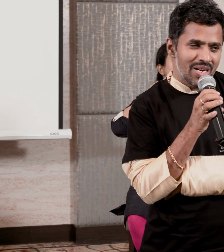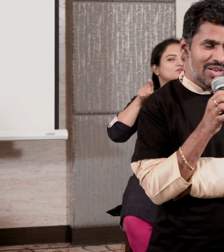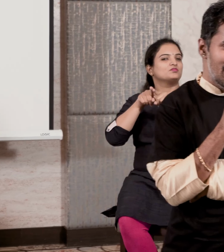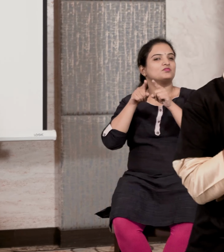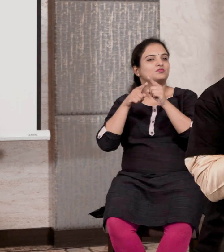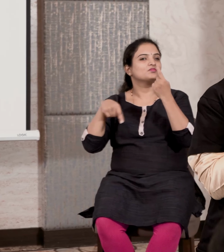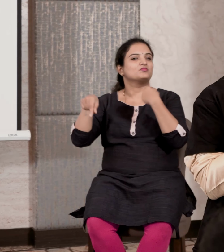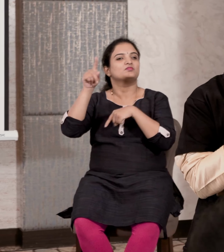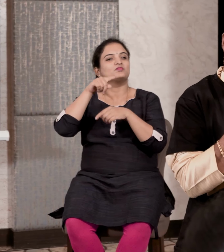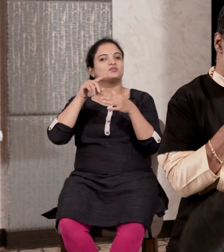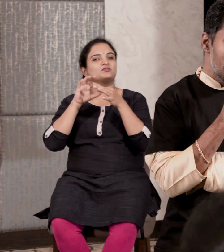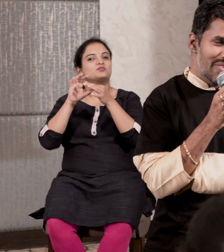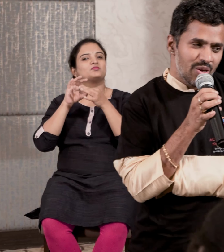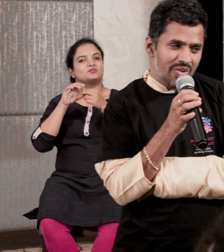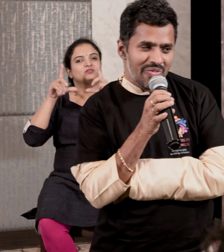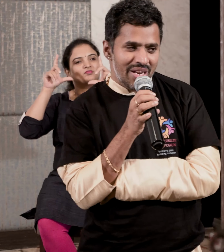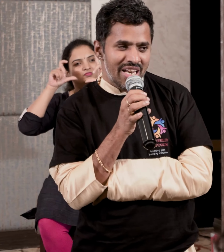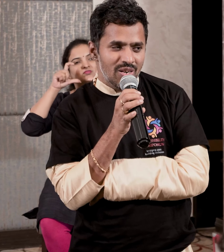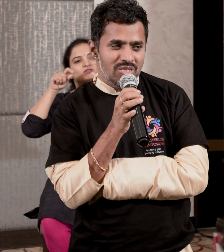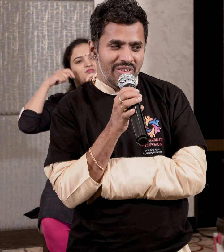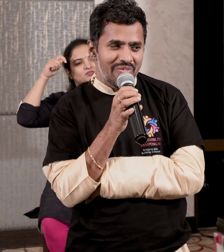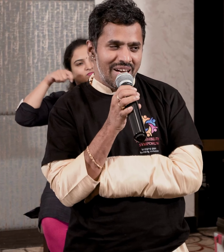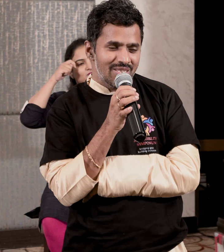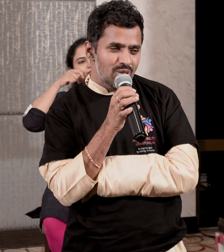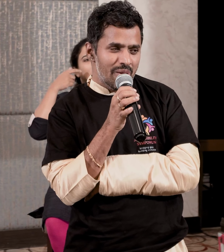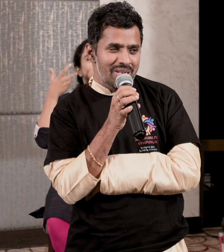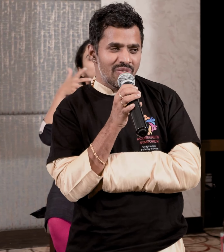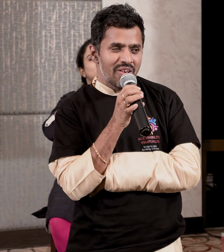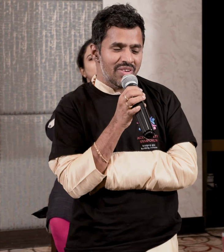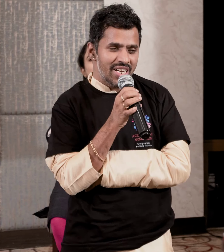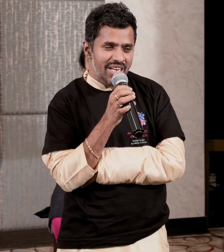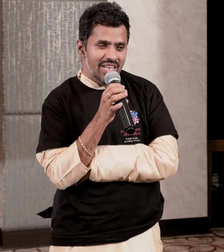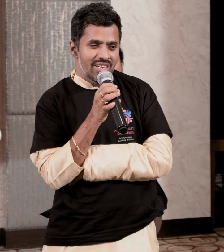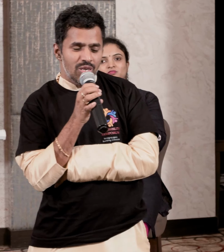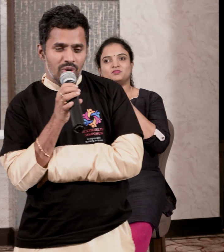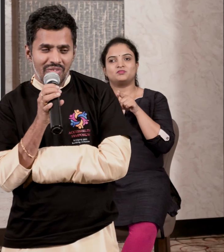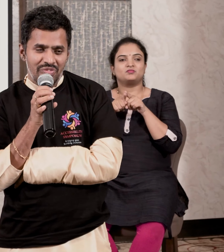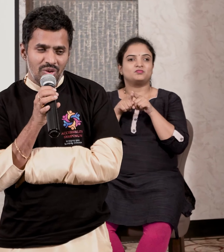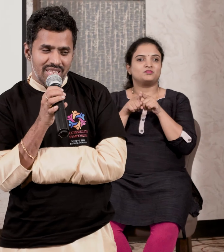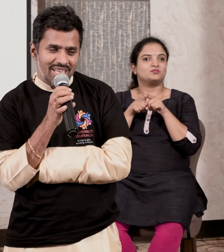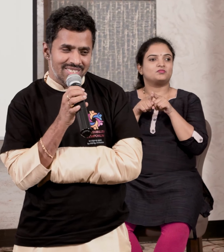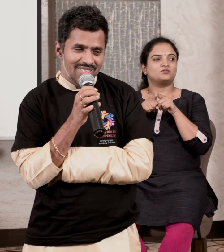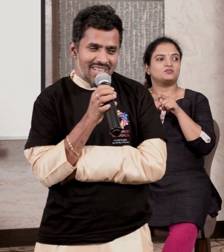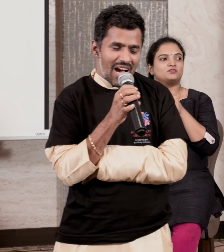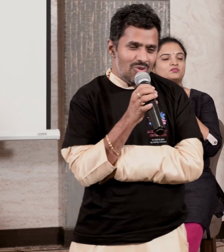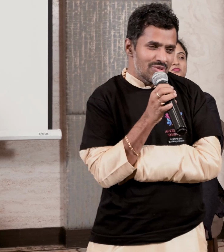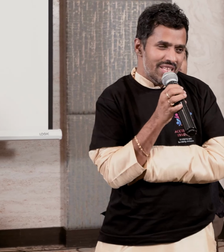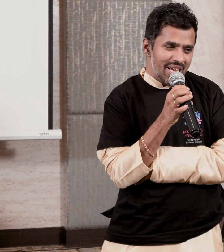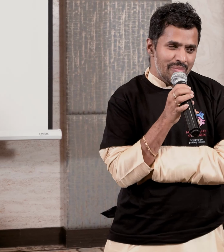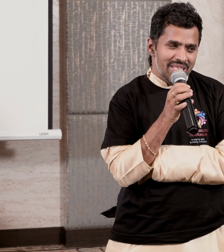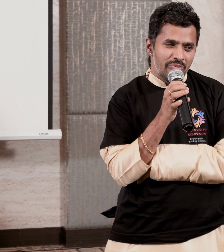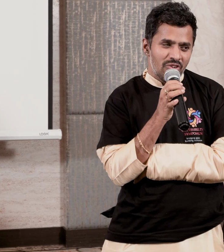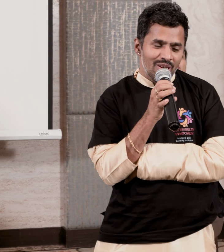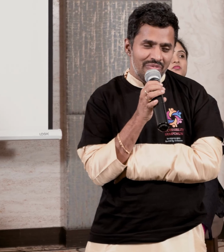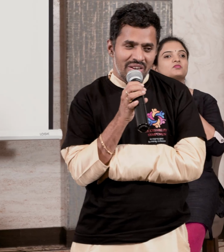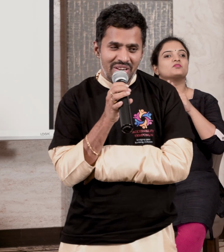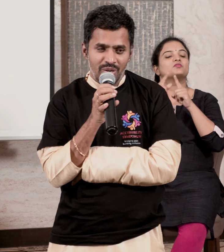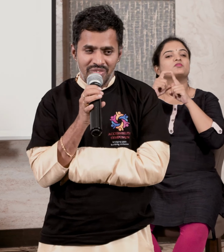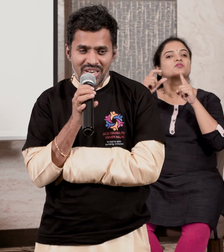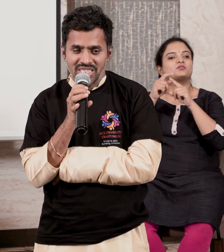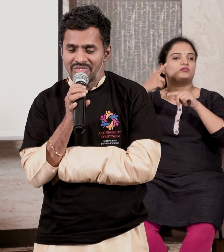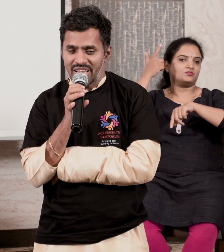they come and did the photography and videography for an inclusive event. So they must have definitely took away a few things, how they can make the